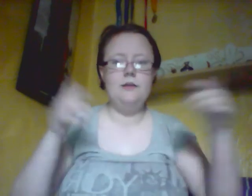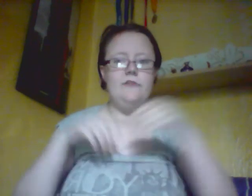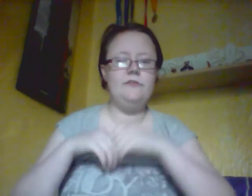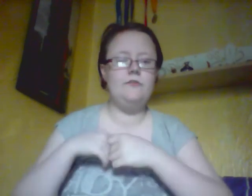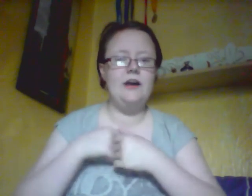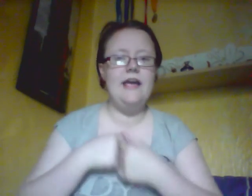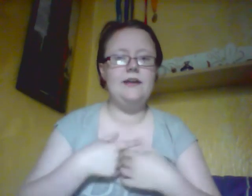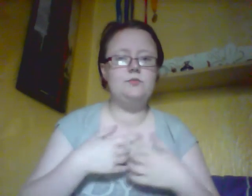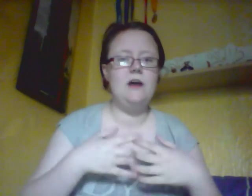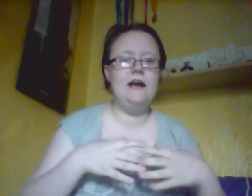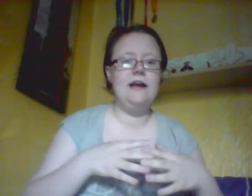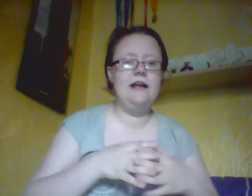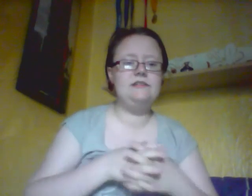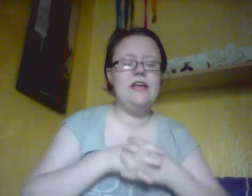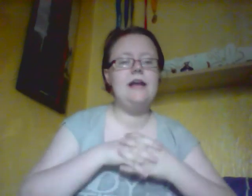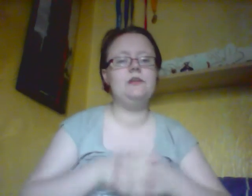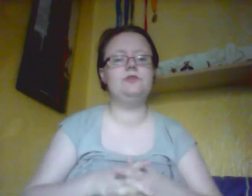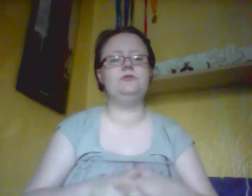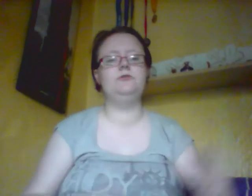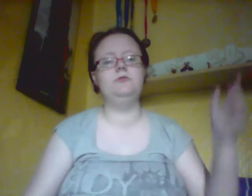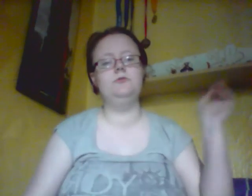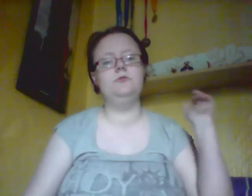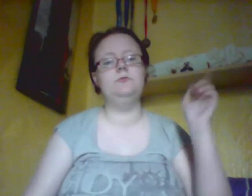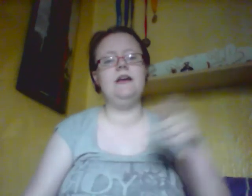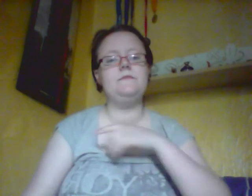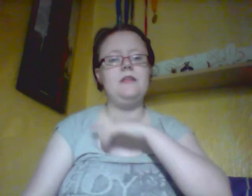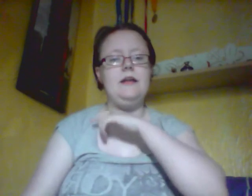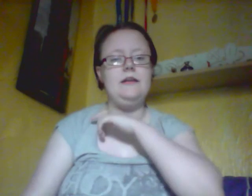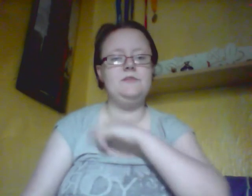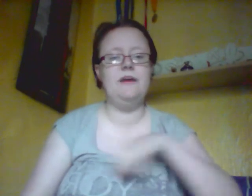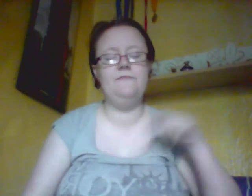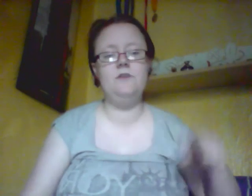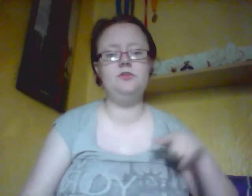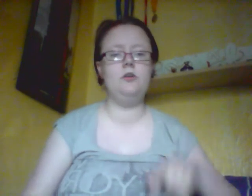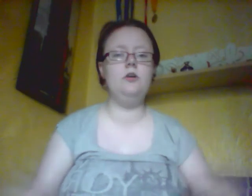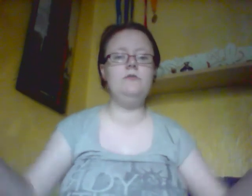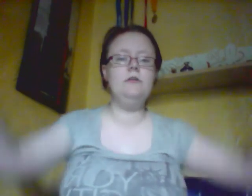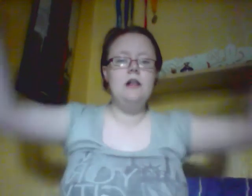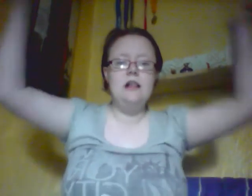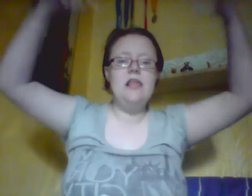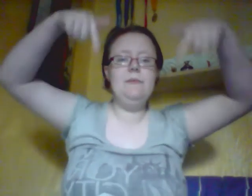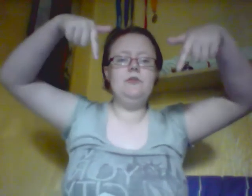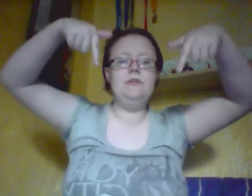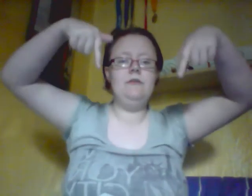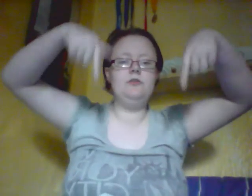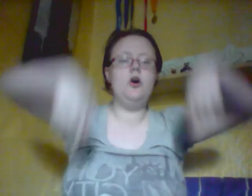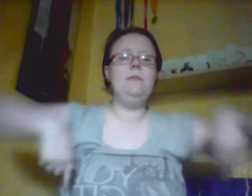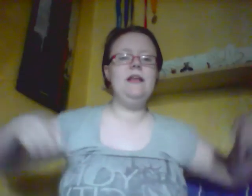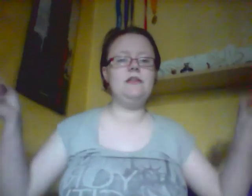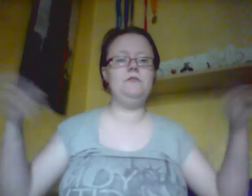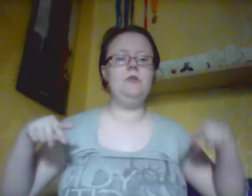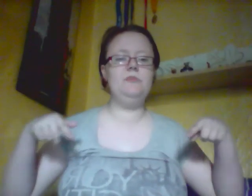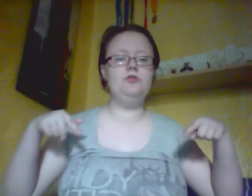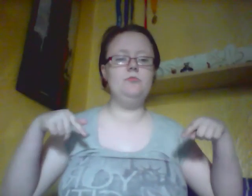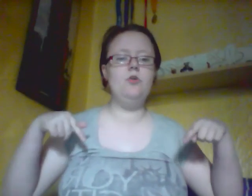Nothing for X, Y, and Z. So yeah, that is my first Google autofill. Let me know down in the comments if you want me to do more, and